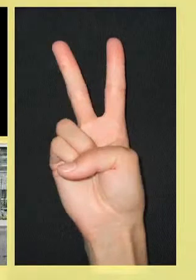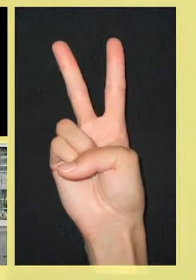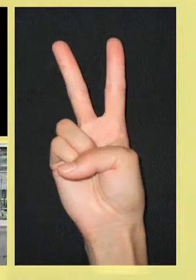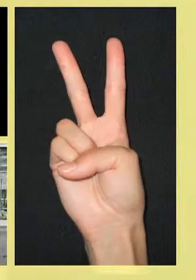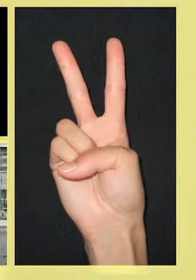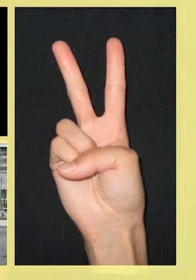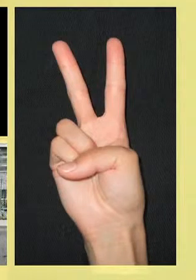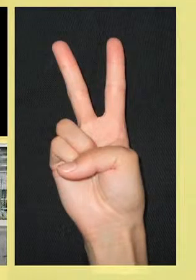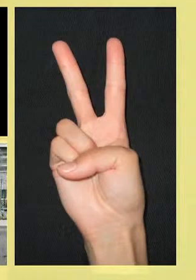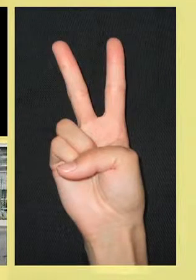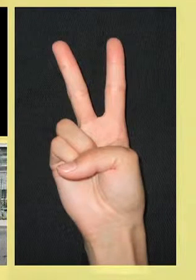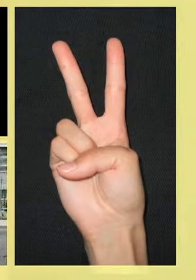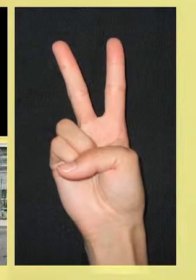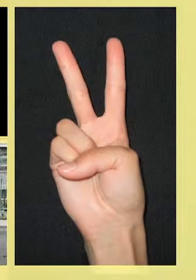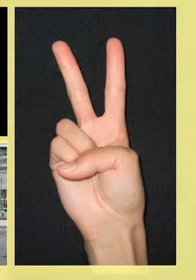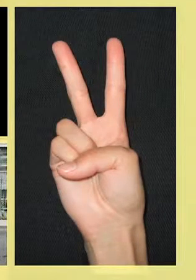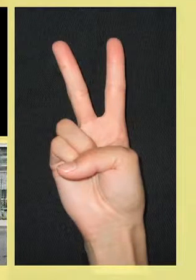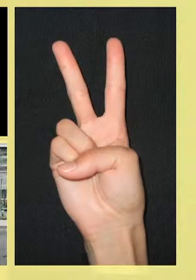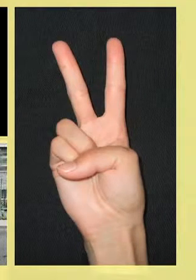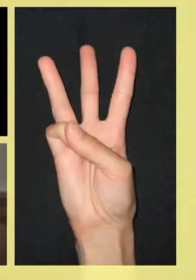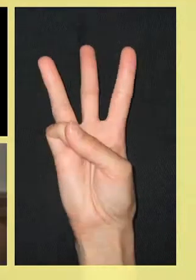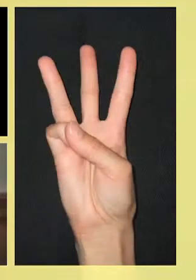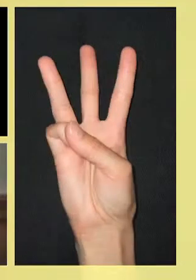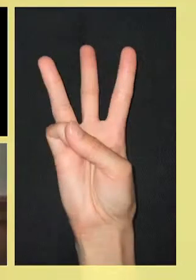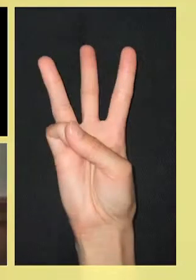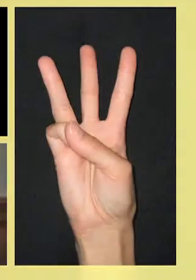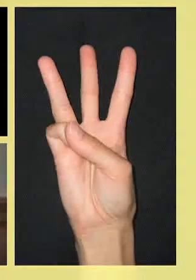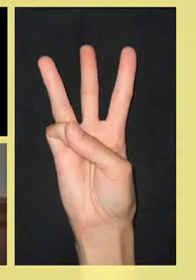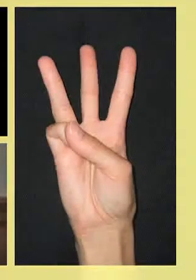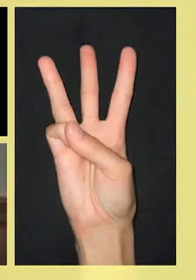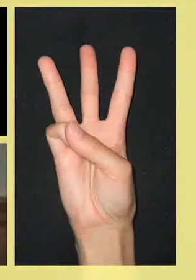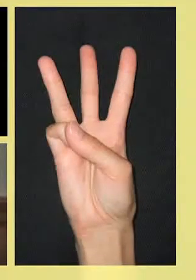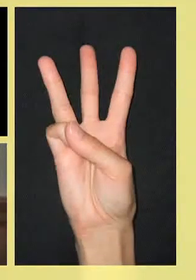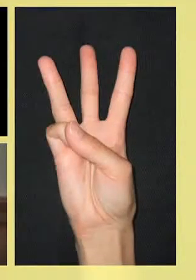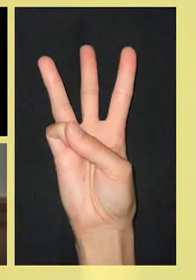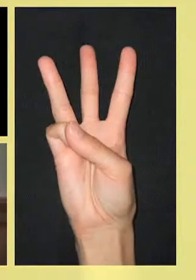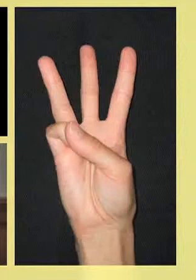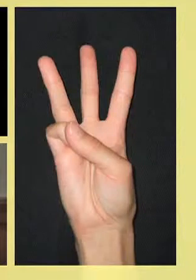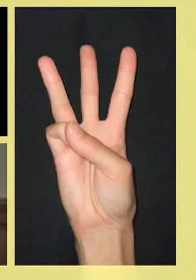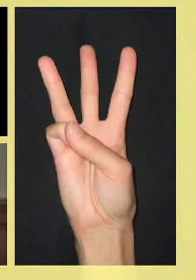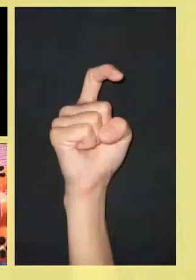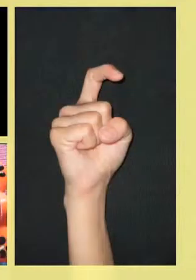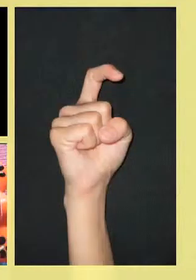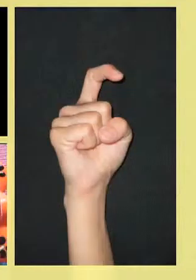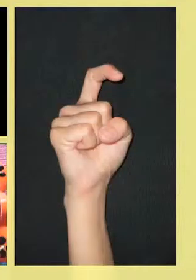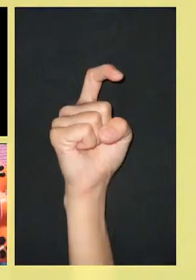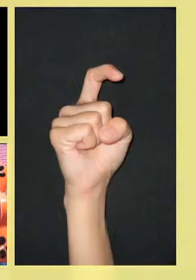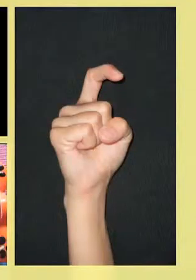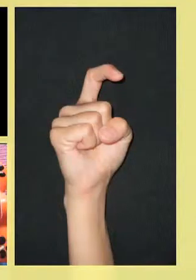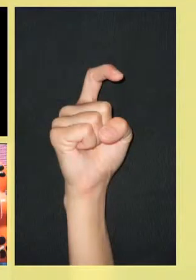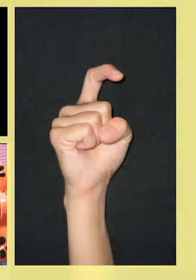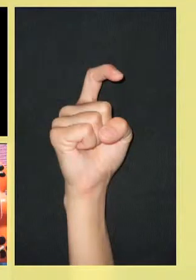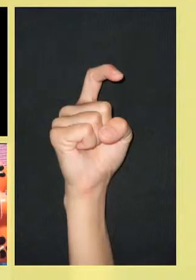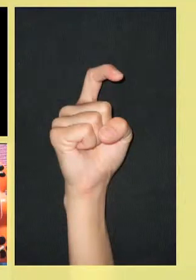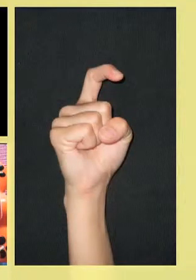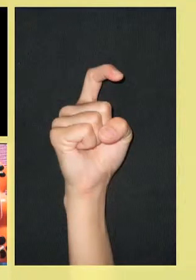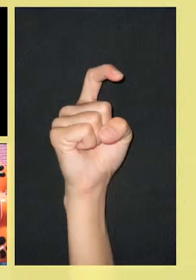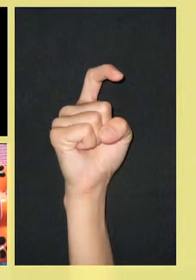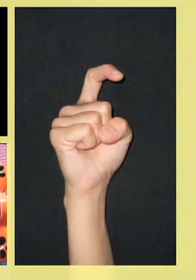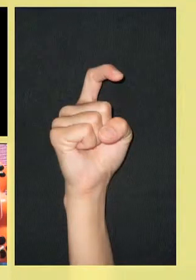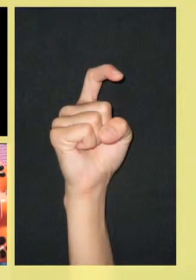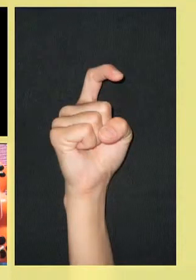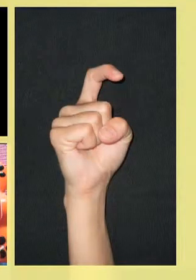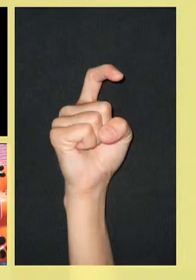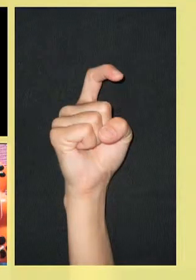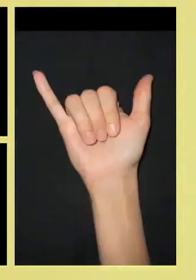V is for van, W is water, and X is xylophone,